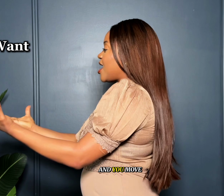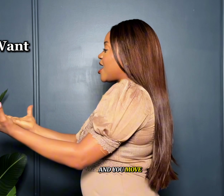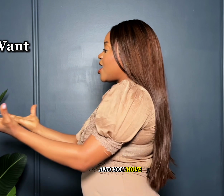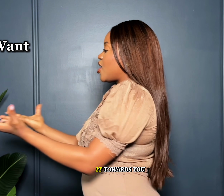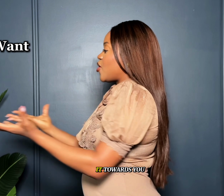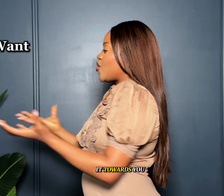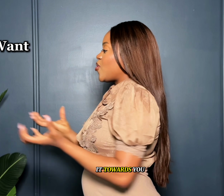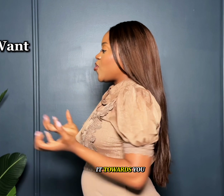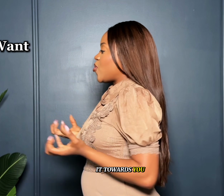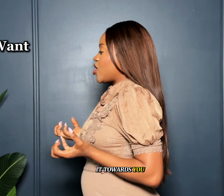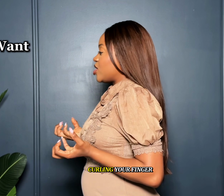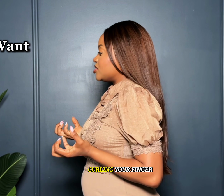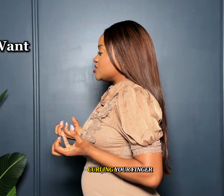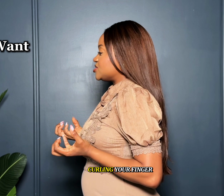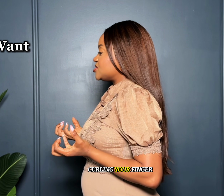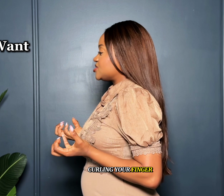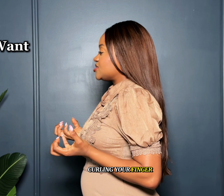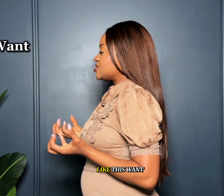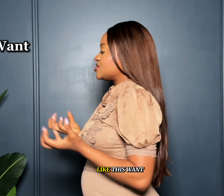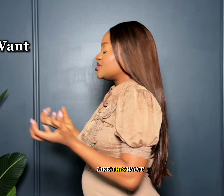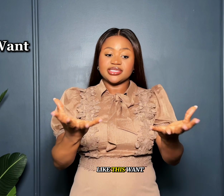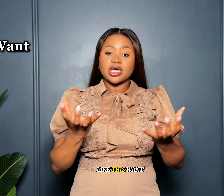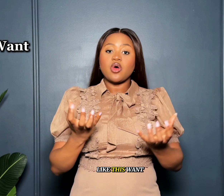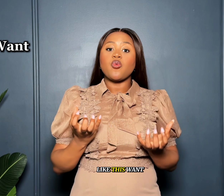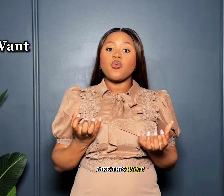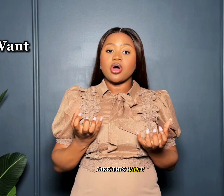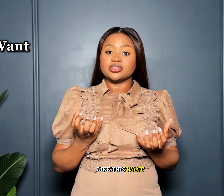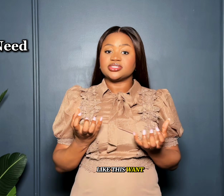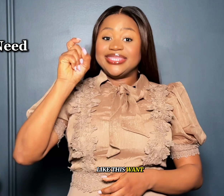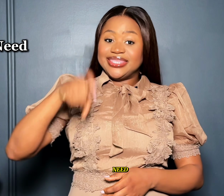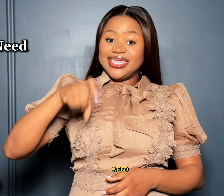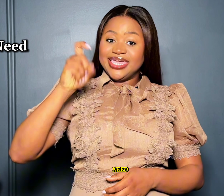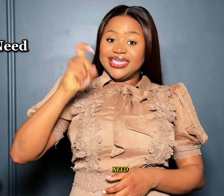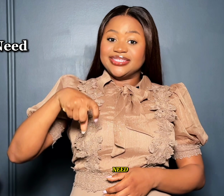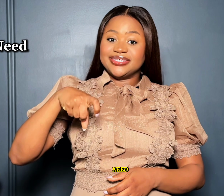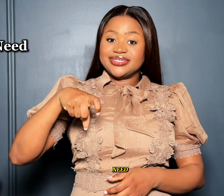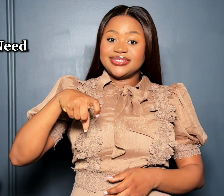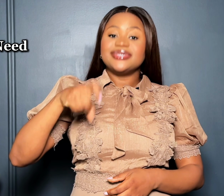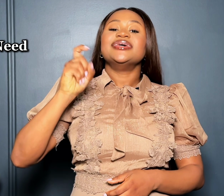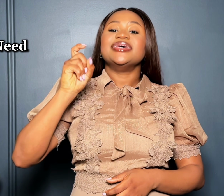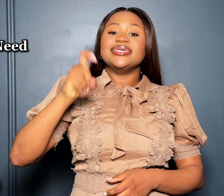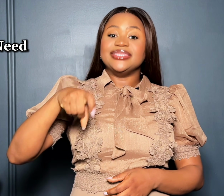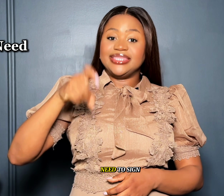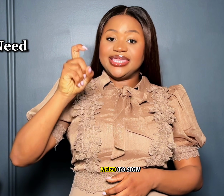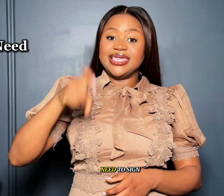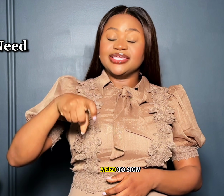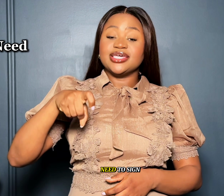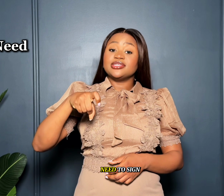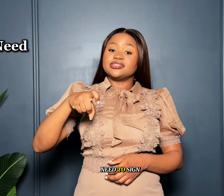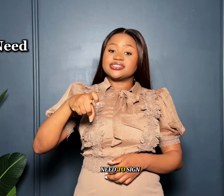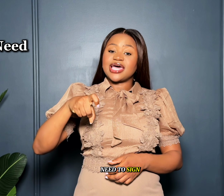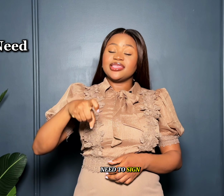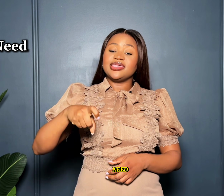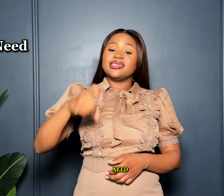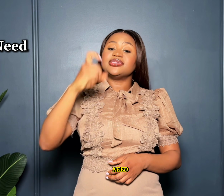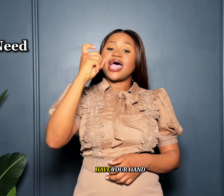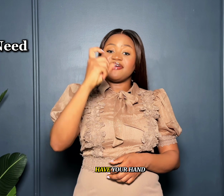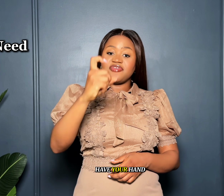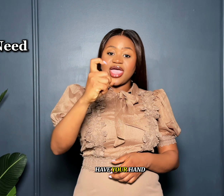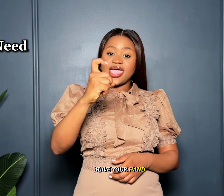move it towards you, curling your finger like this. Want. Need. Need. To sign need, have your hand in